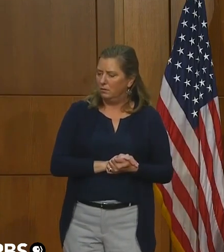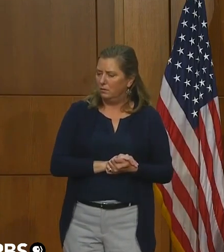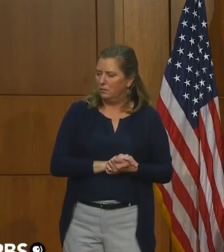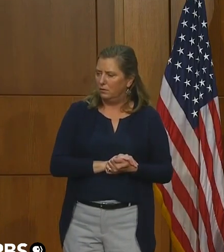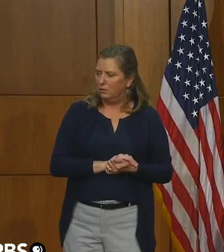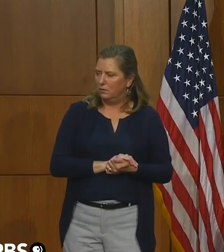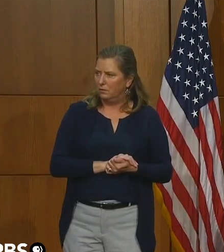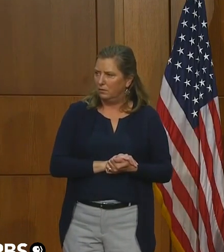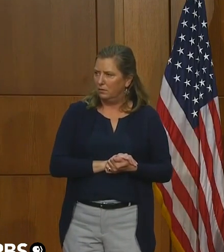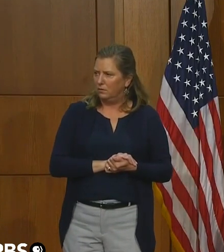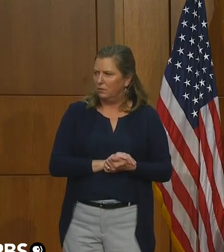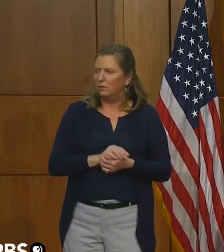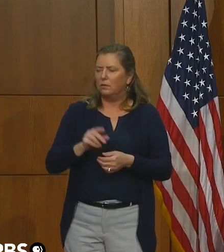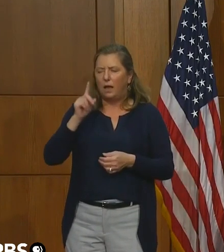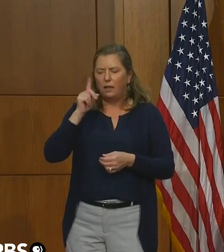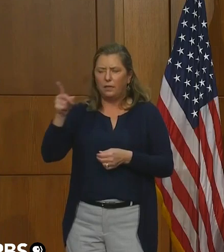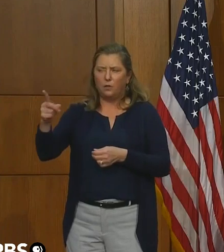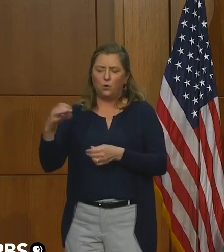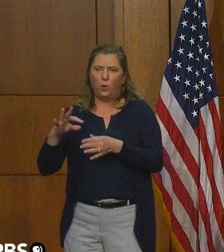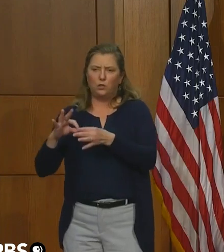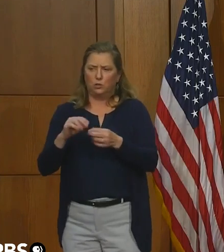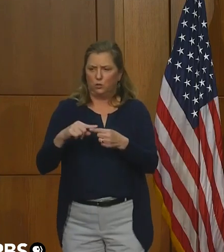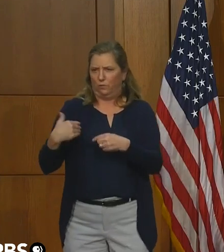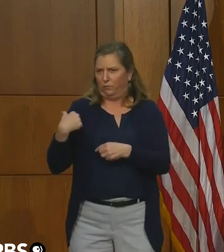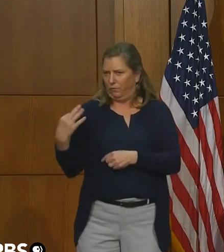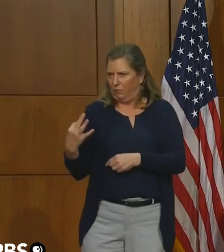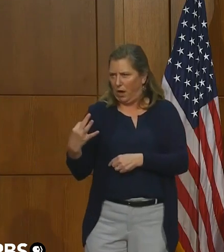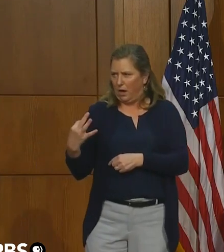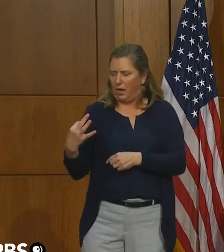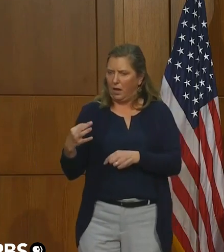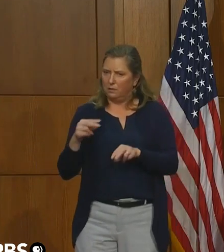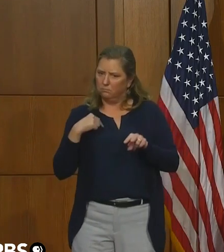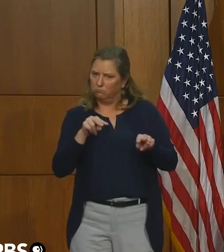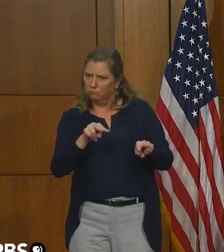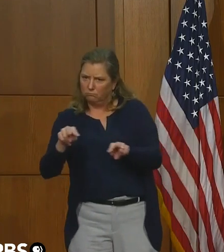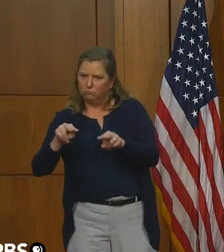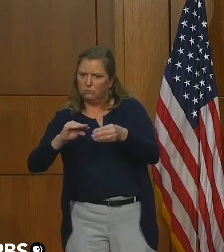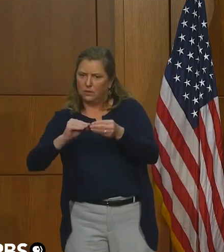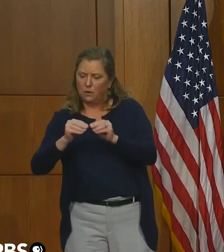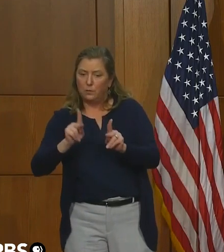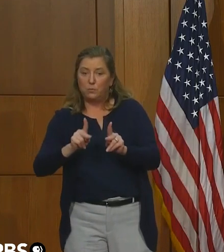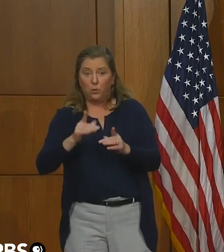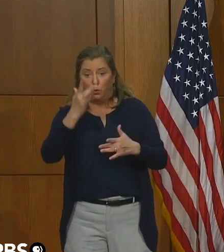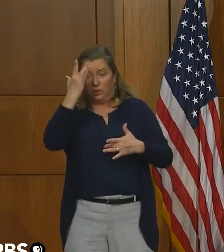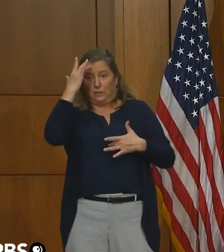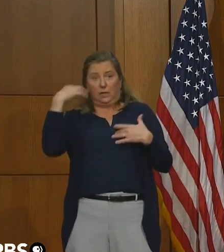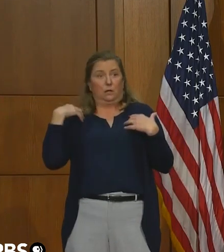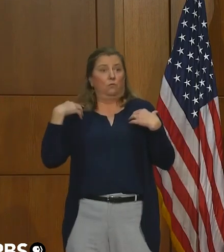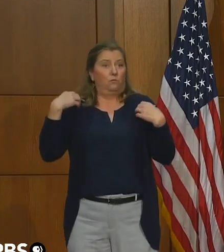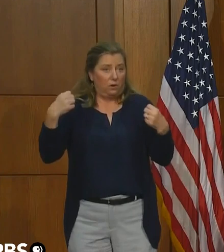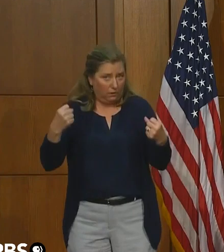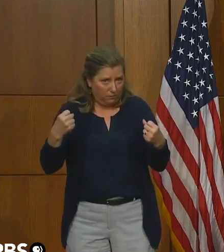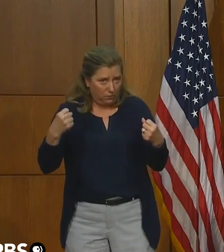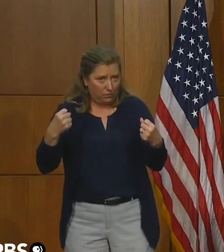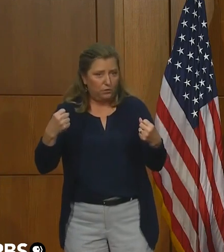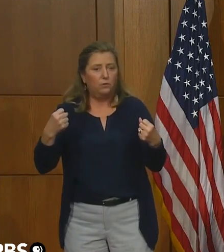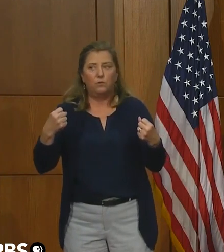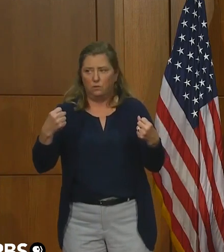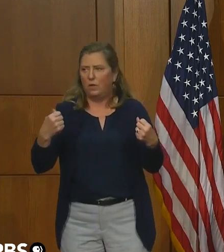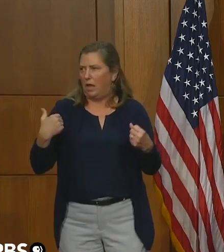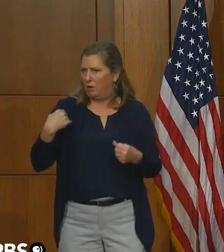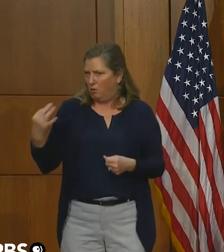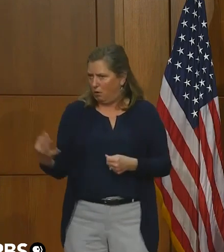really referring, I think, to a Friday question around keeping track of those that have recovered. And we cited